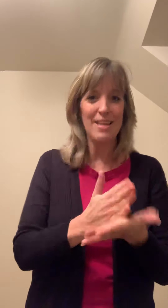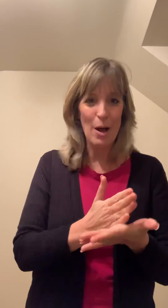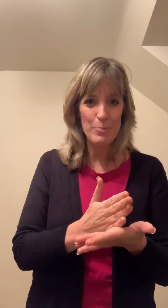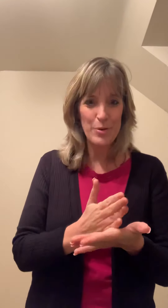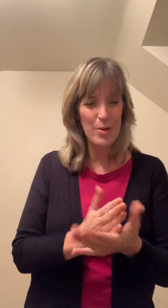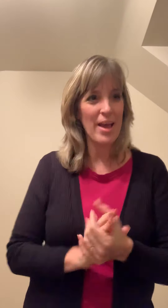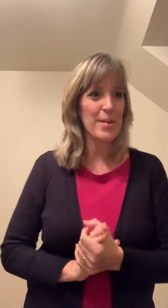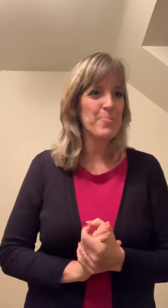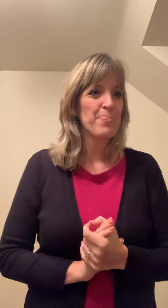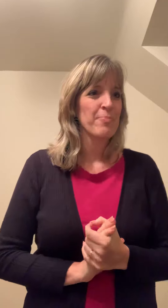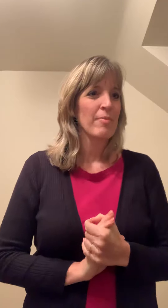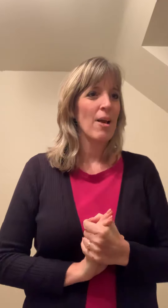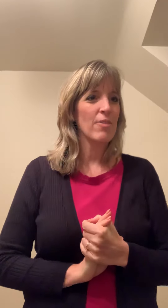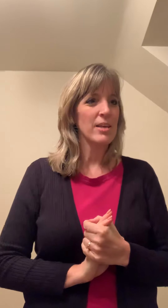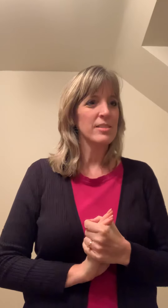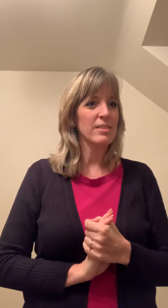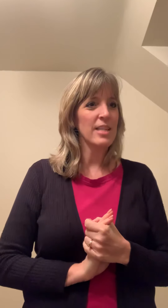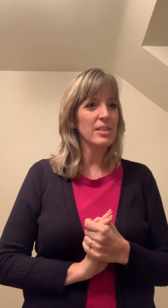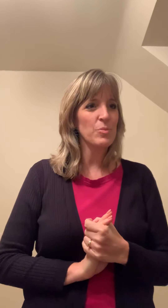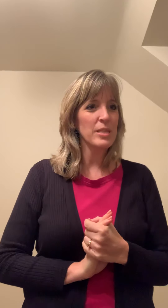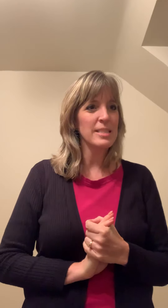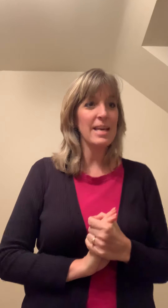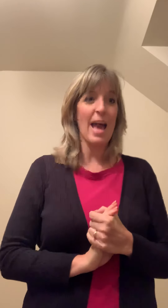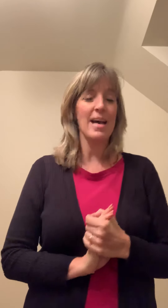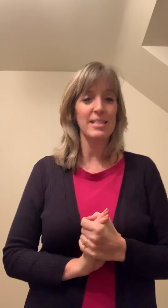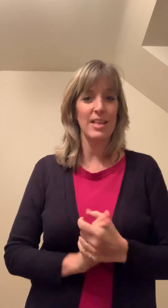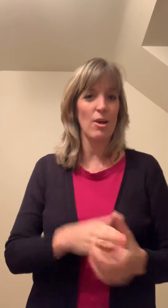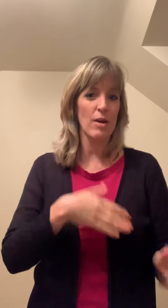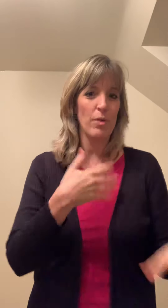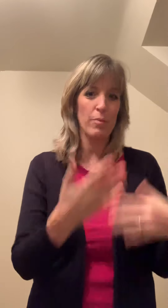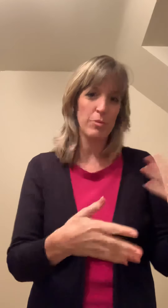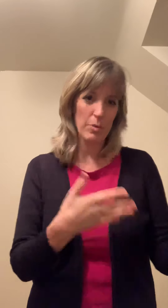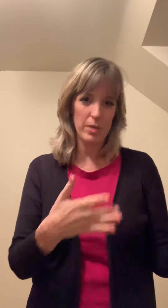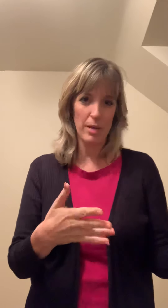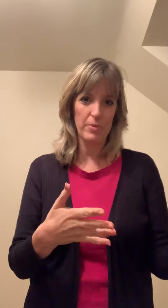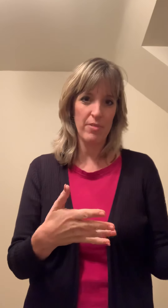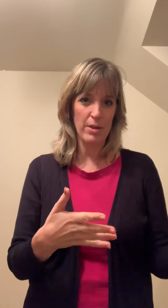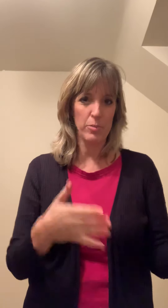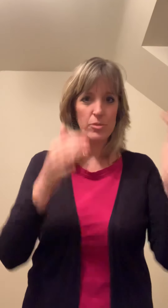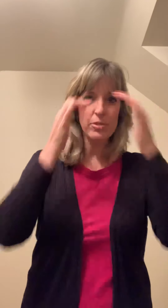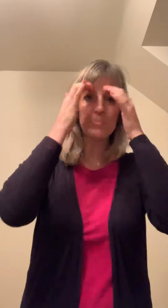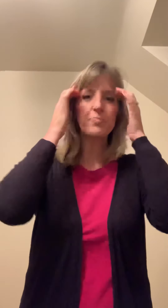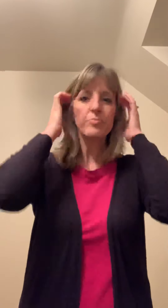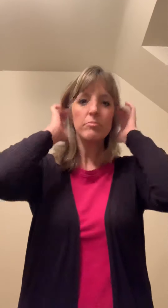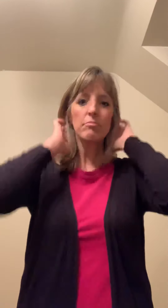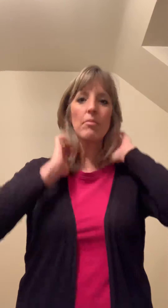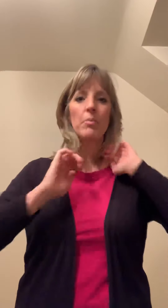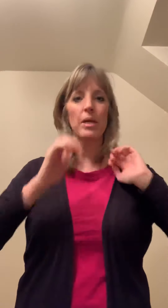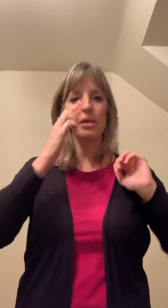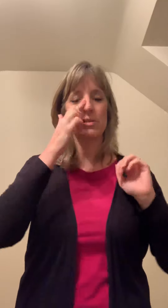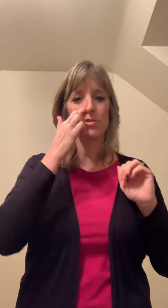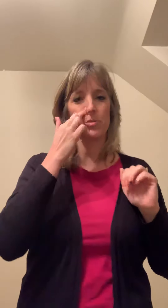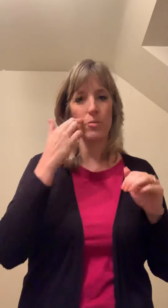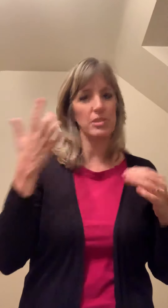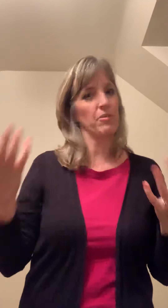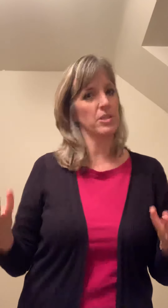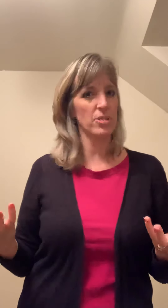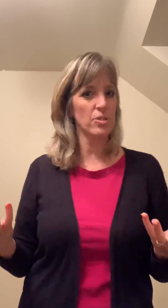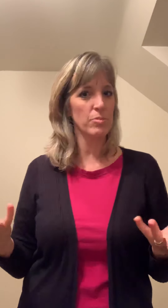stop. Okay. All right, so the next one is cat. I thought I would throw in a couple of animals because those are always fun to do with